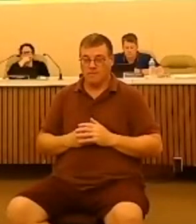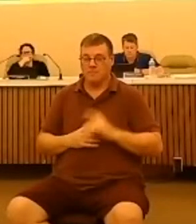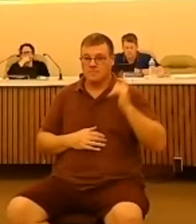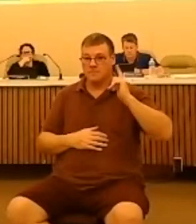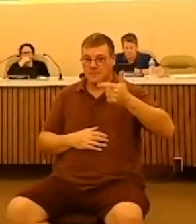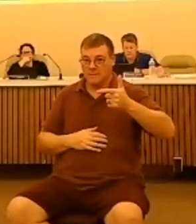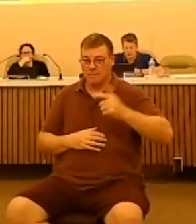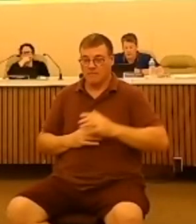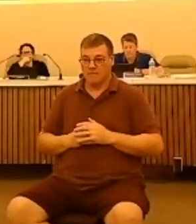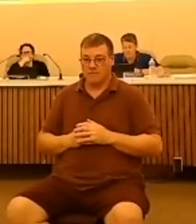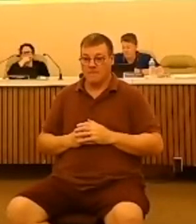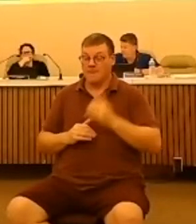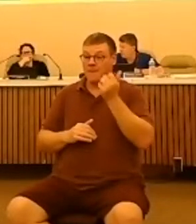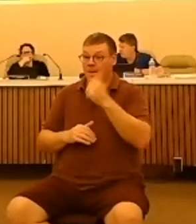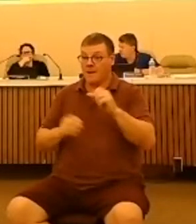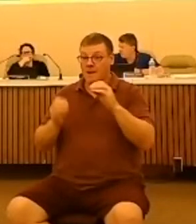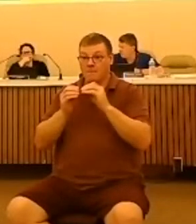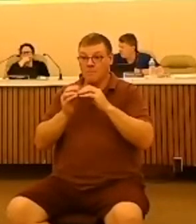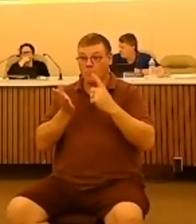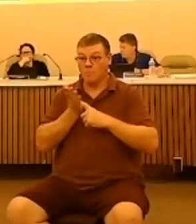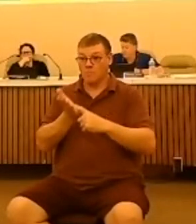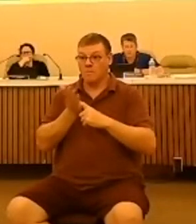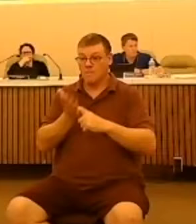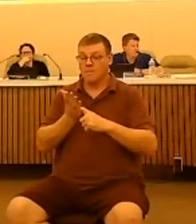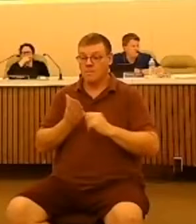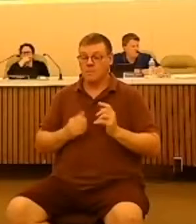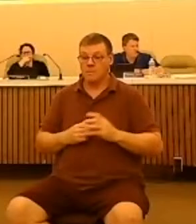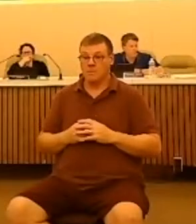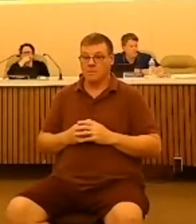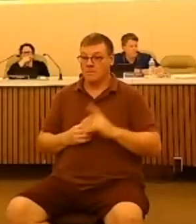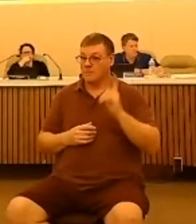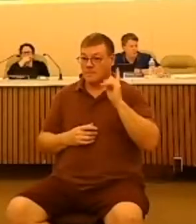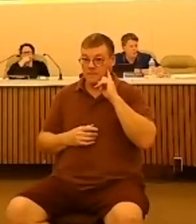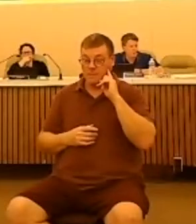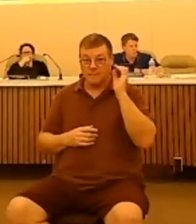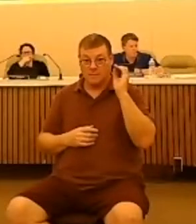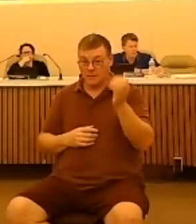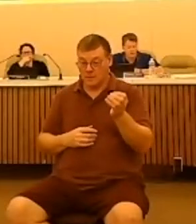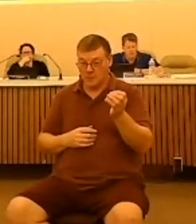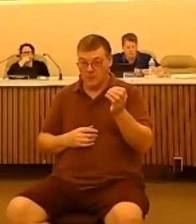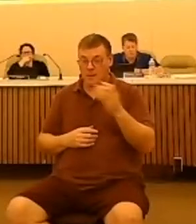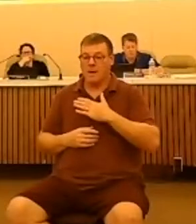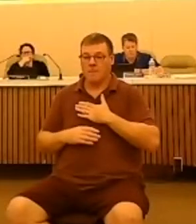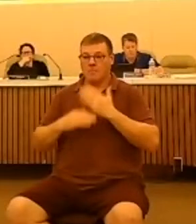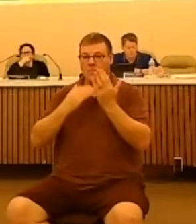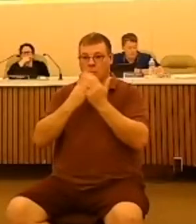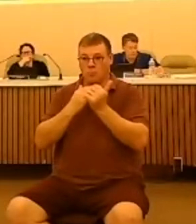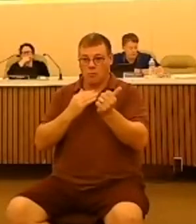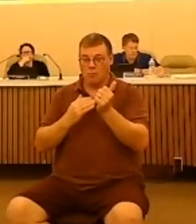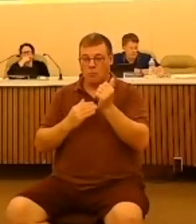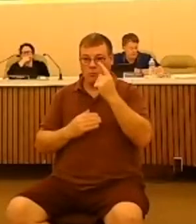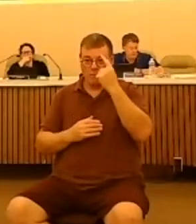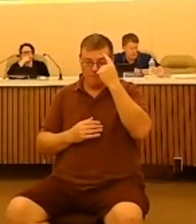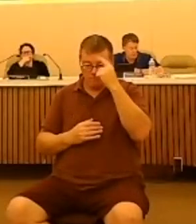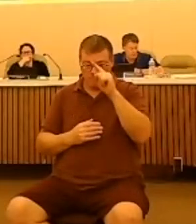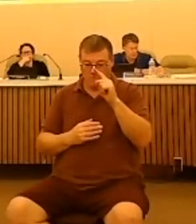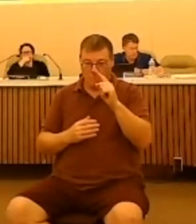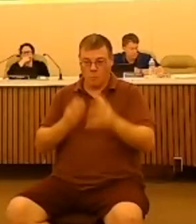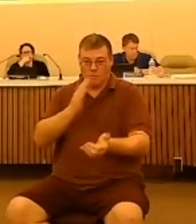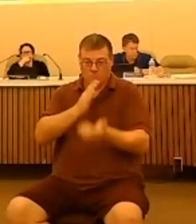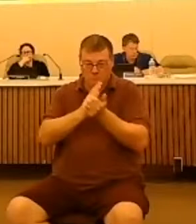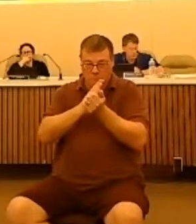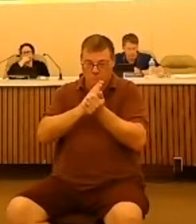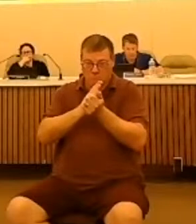Second. Any further discussions? Hearing none, please call the roll for the amendment.